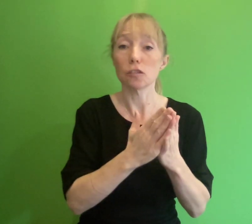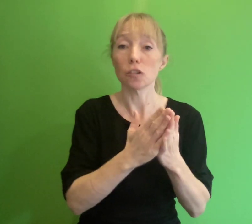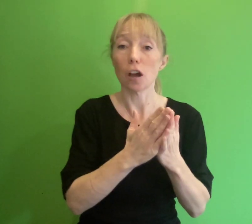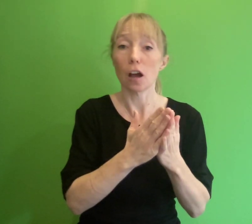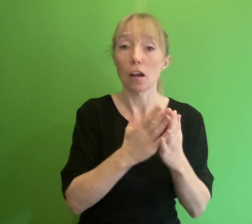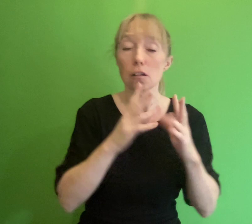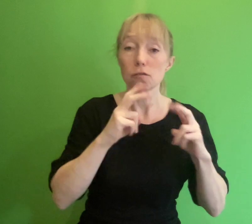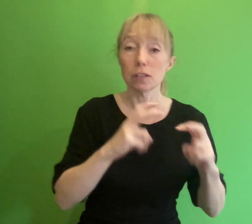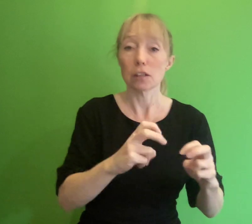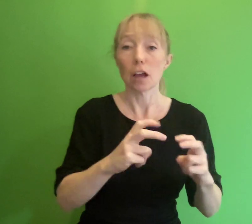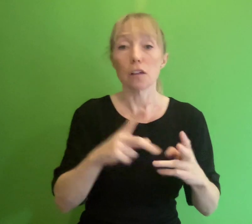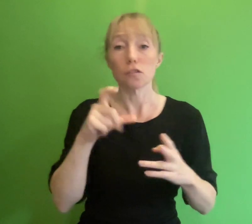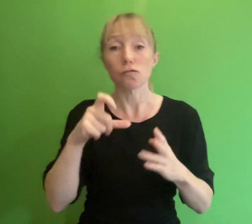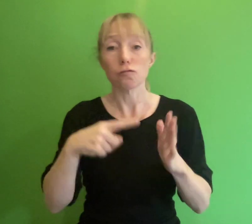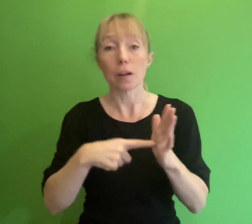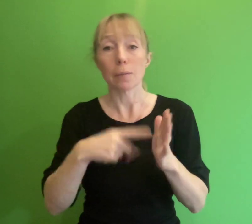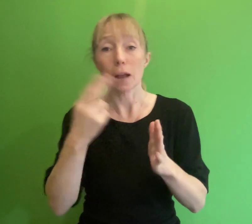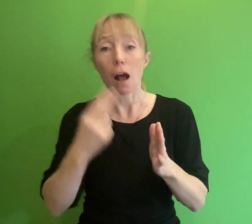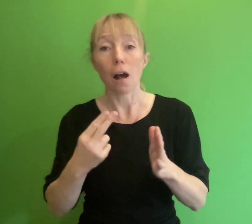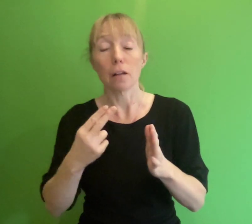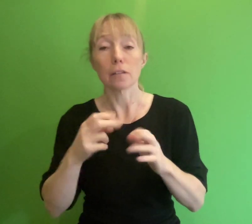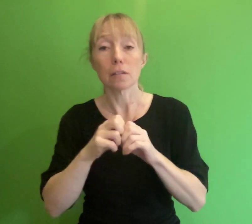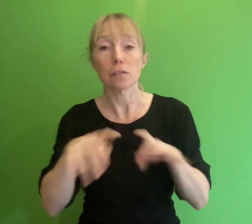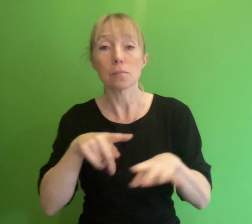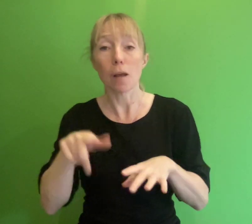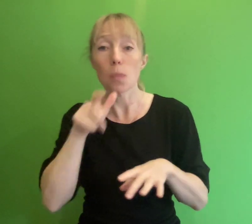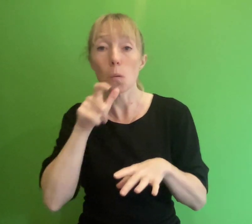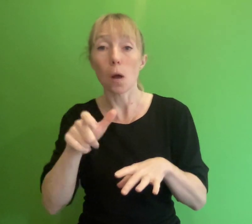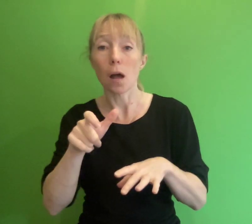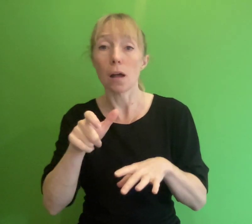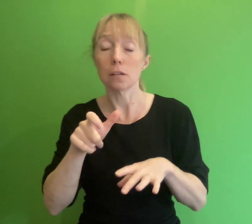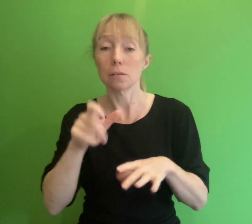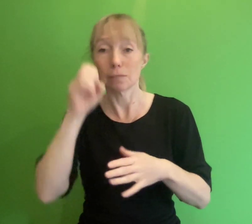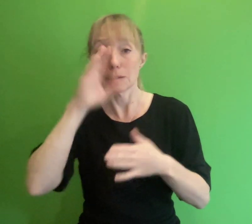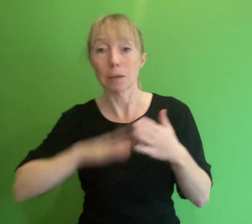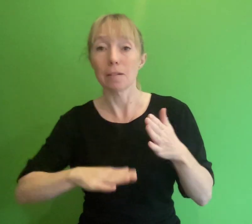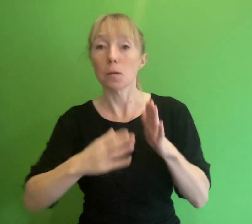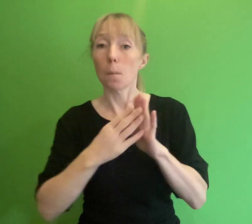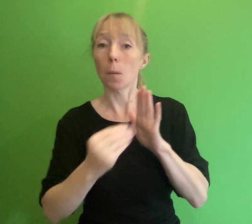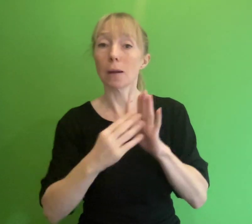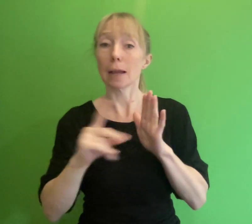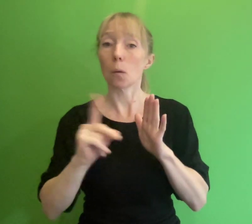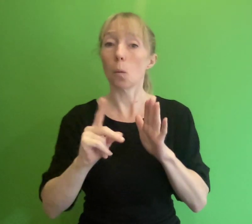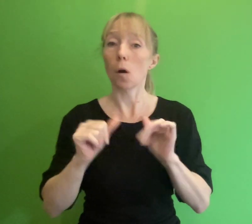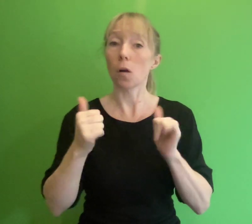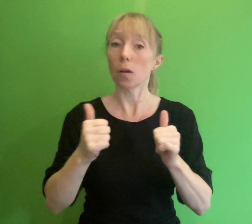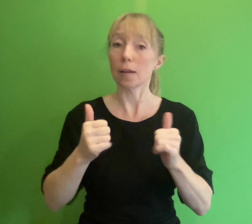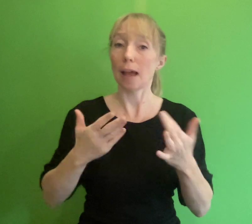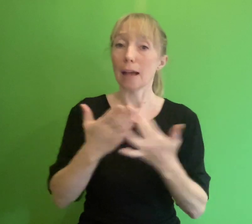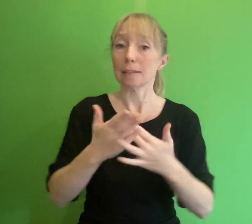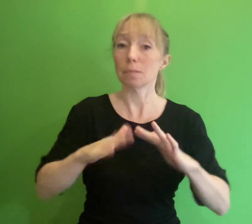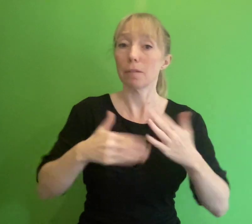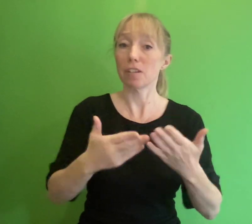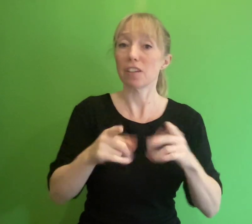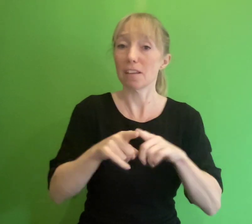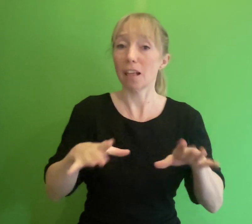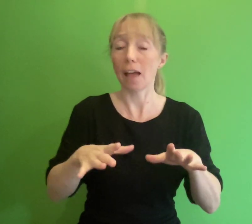the Word's experiences of modelling what good access provision looks like by running literature events and designing